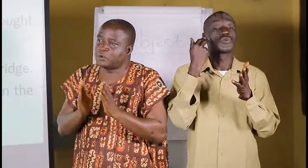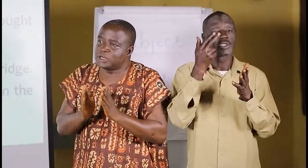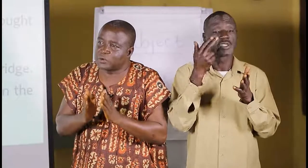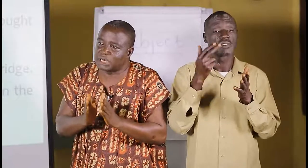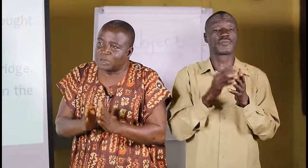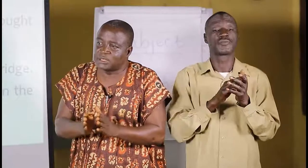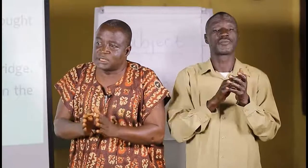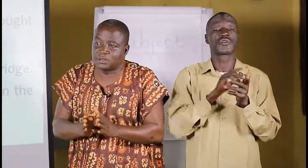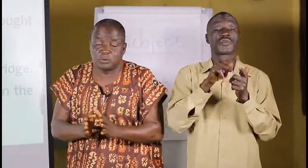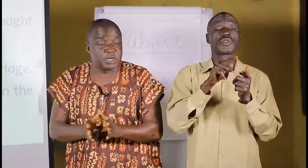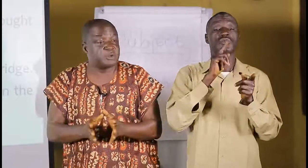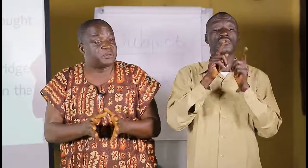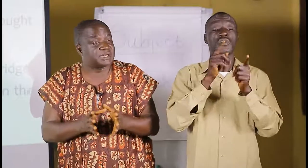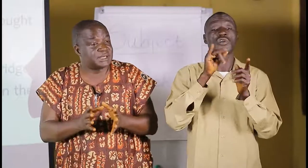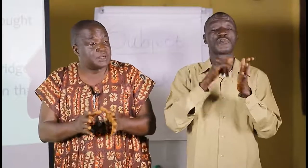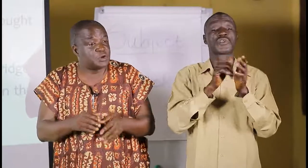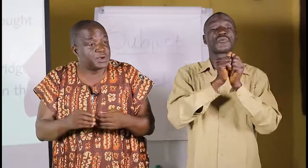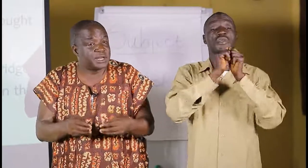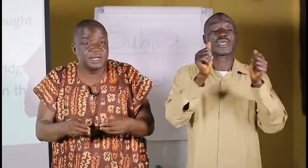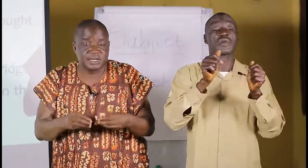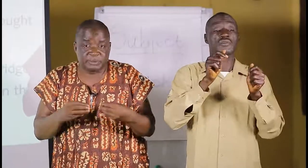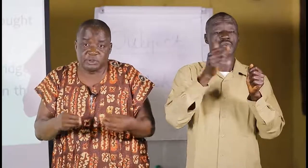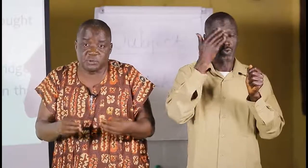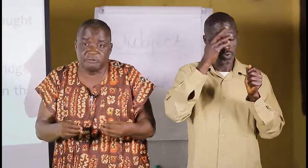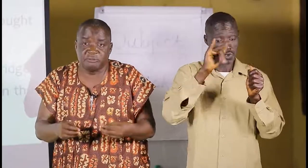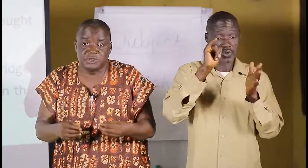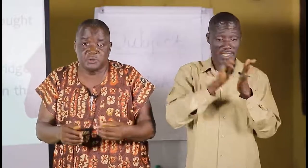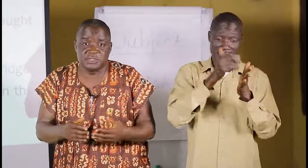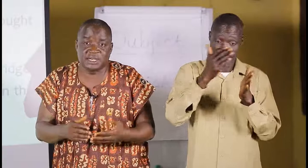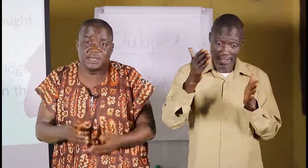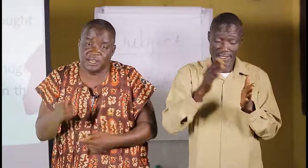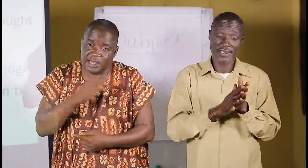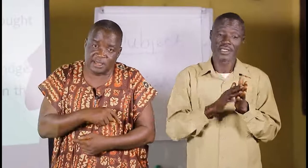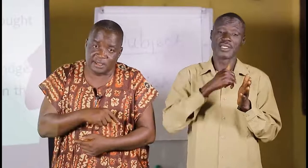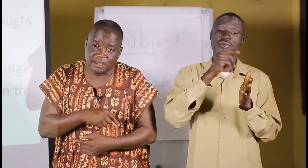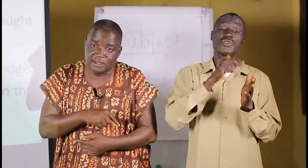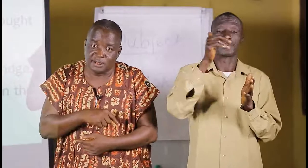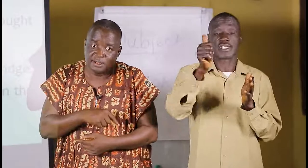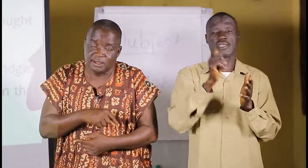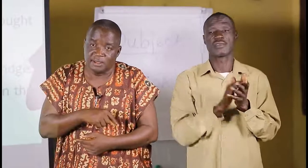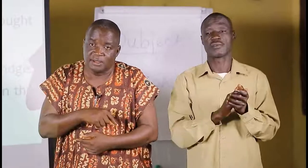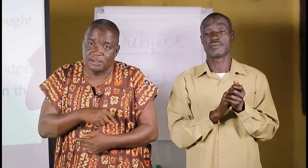When you're only talking about it without a person knowing that particular information, you said a.